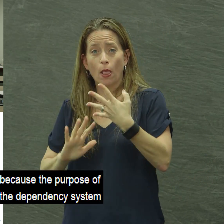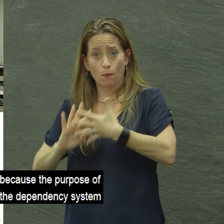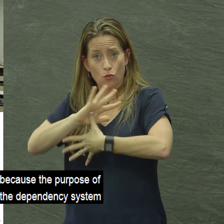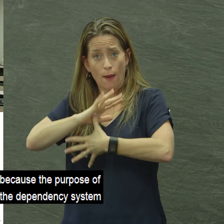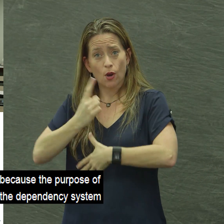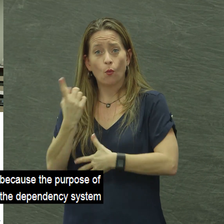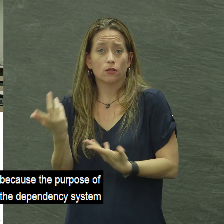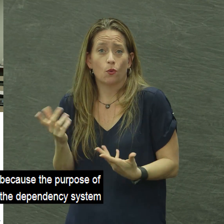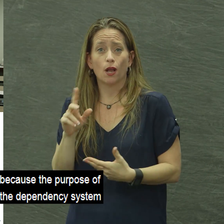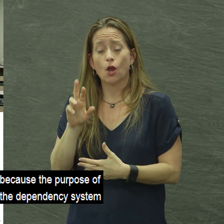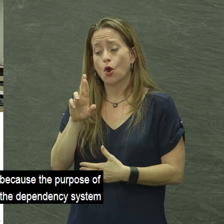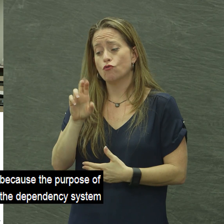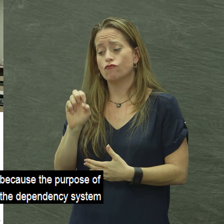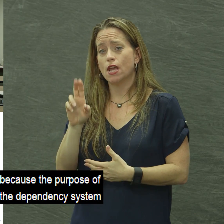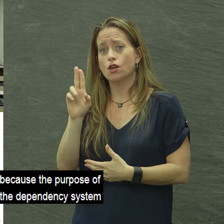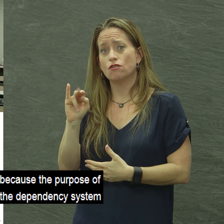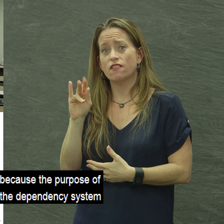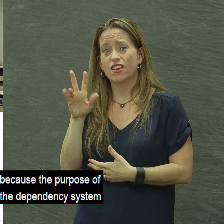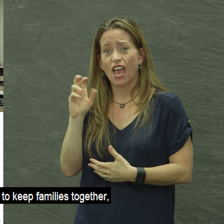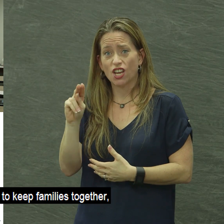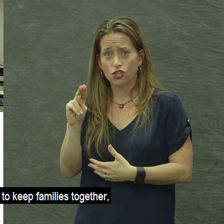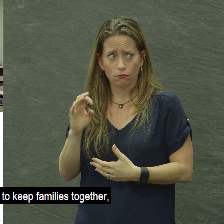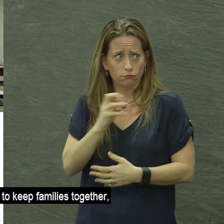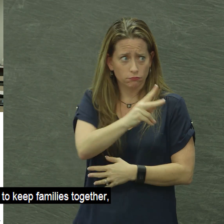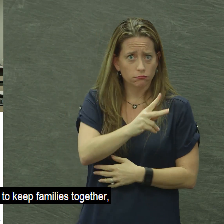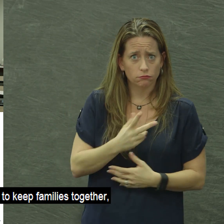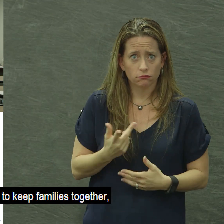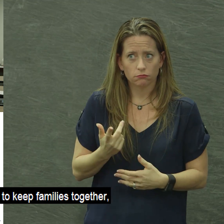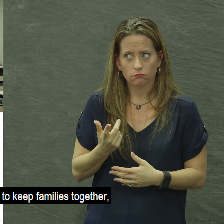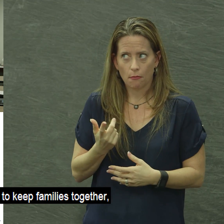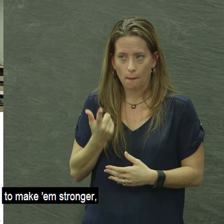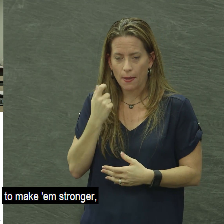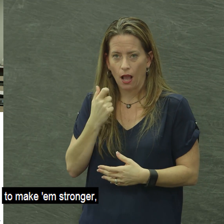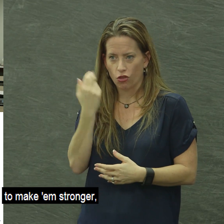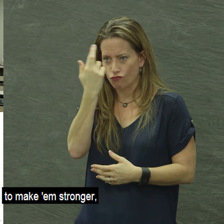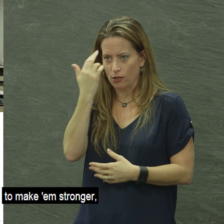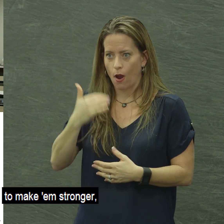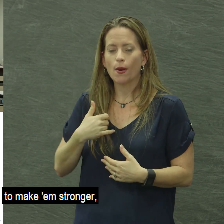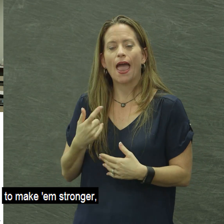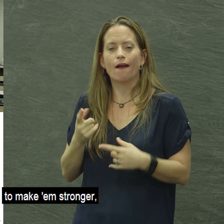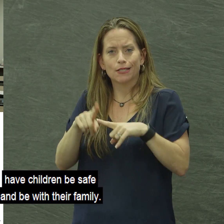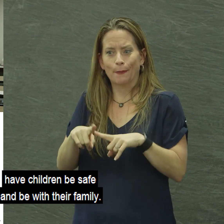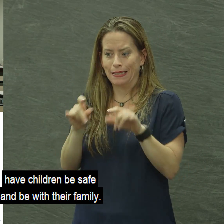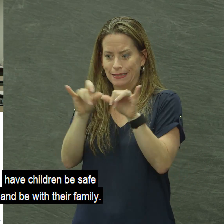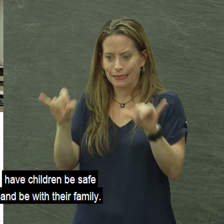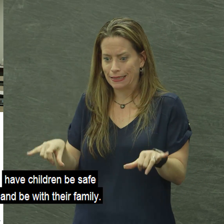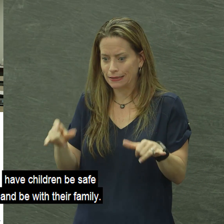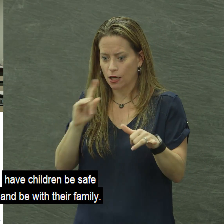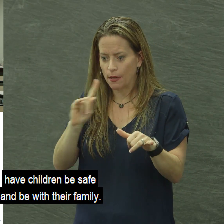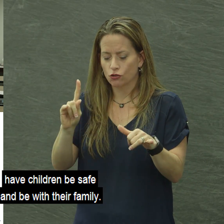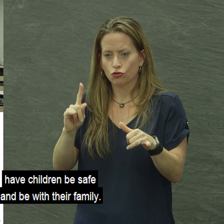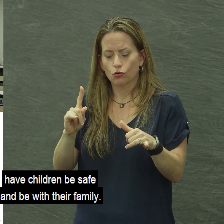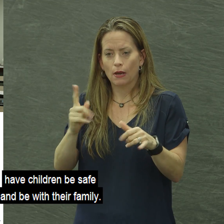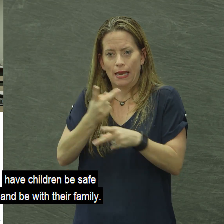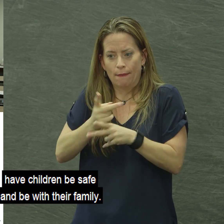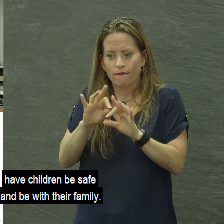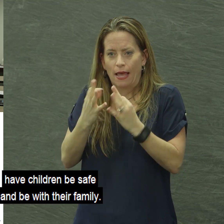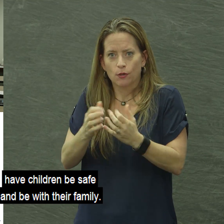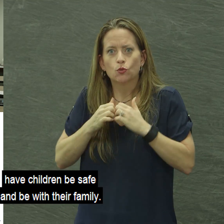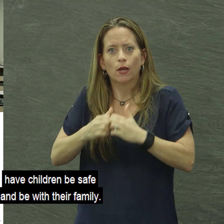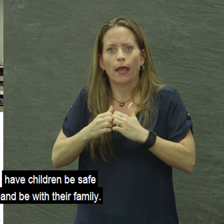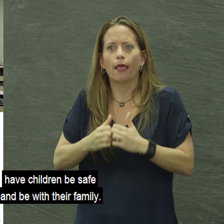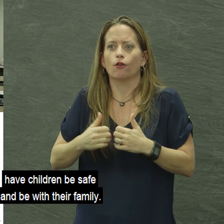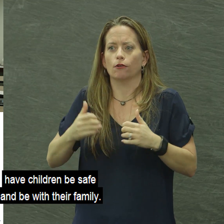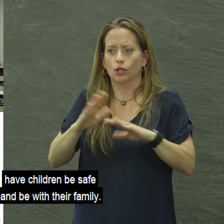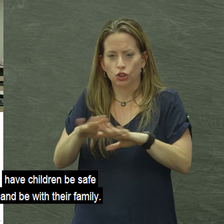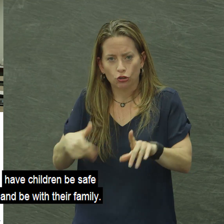because the purpose of the dependency system is to keep families together, to make them stronger, have children be safe, and be with their